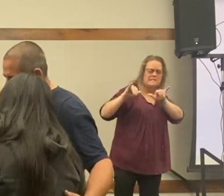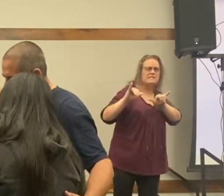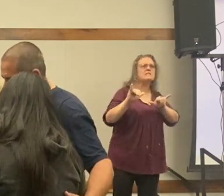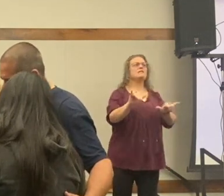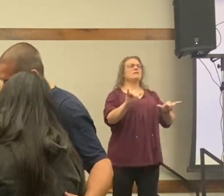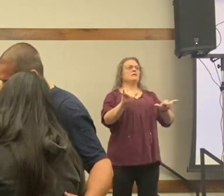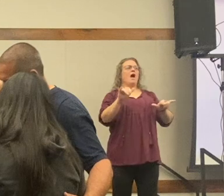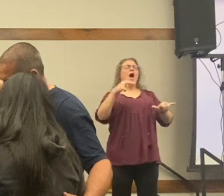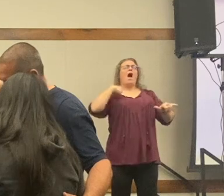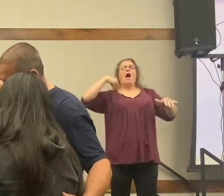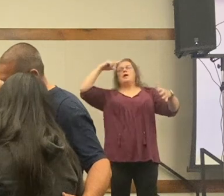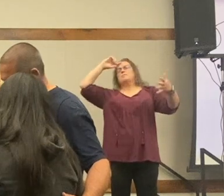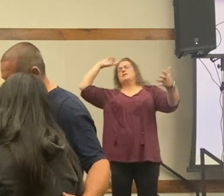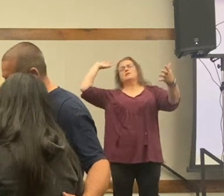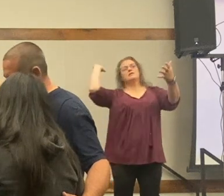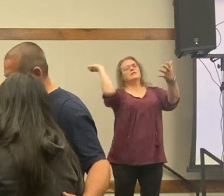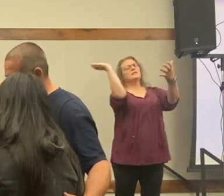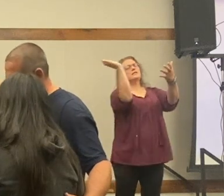still.